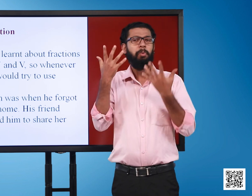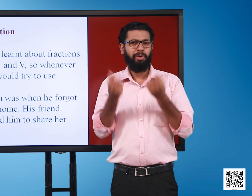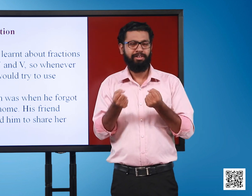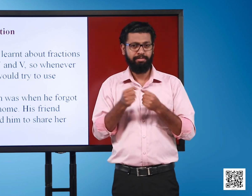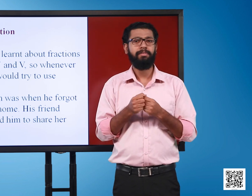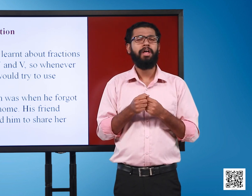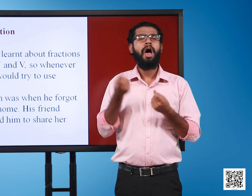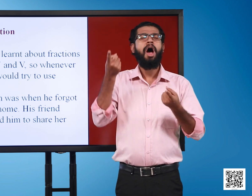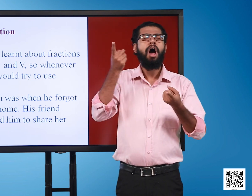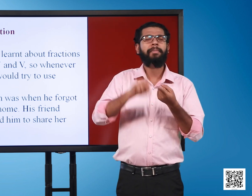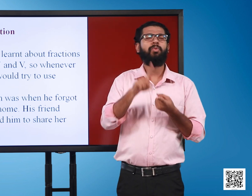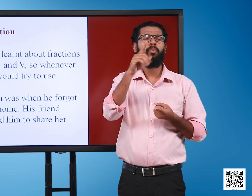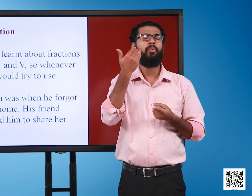at home.